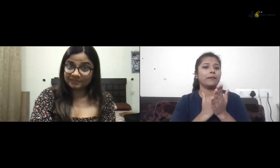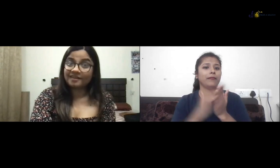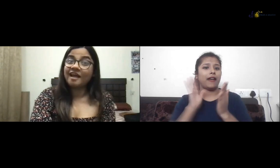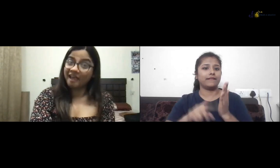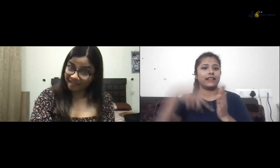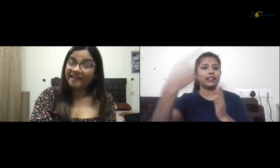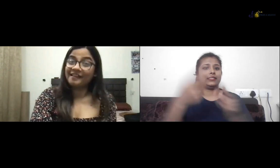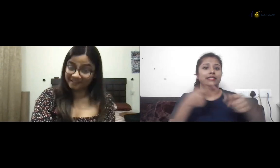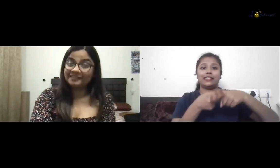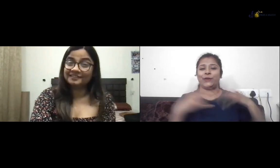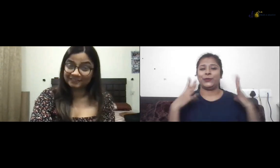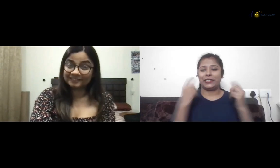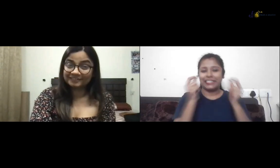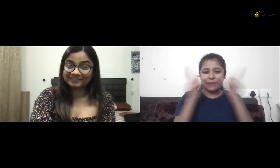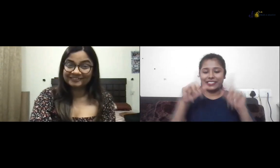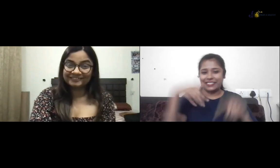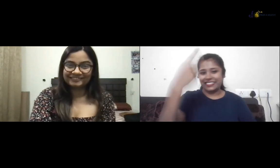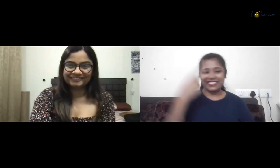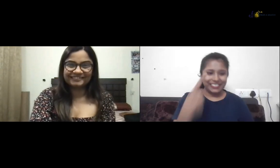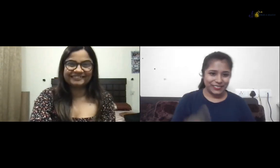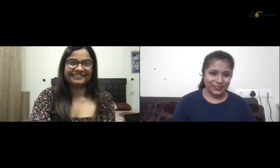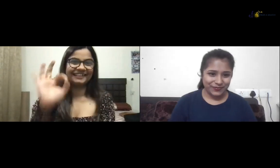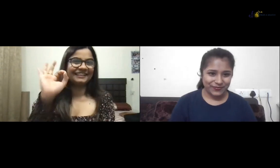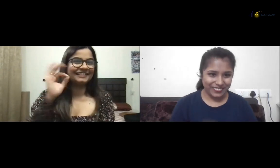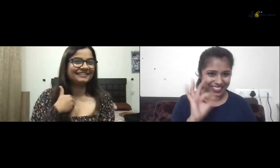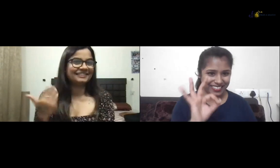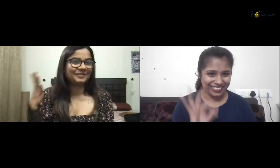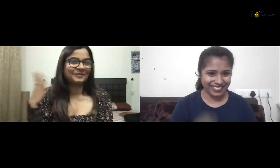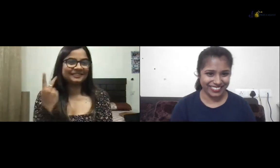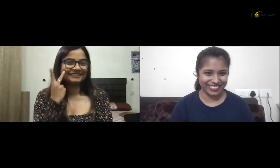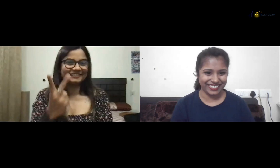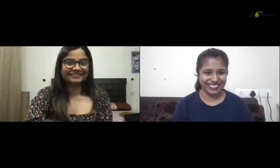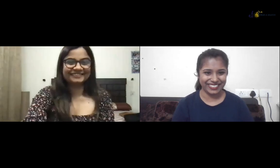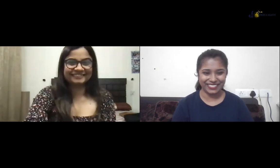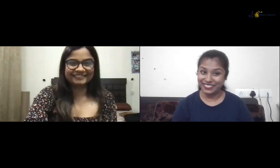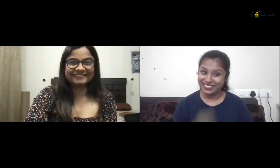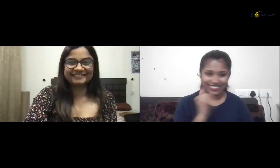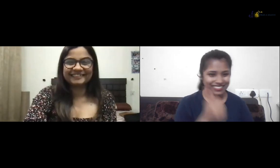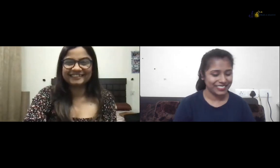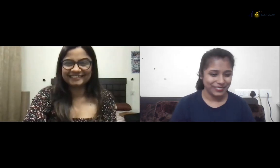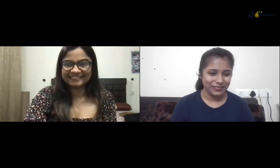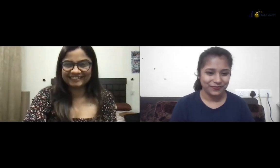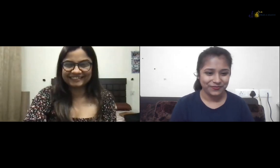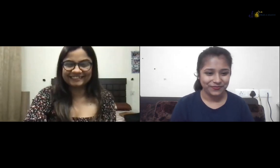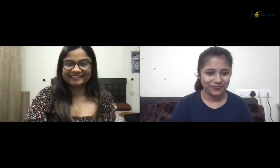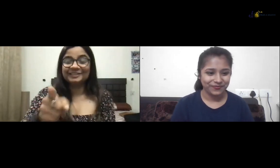is you sharing. Yes, we do have women's program, and let's wait for the surprise which will be coming on Saturday.